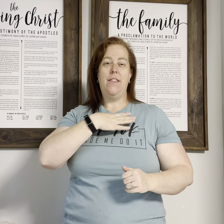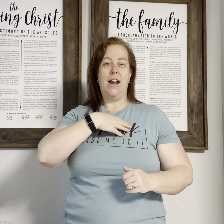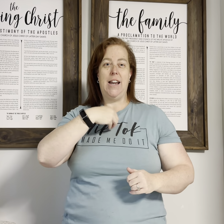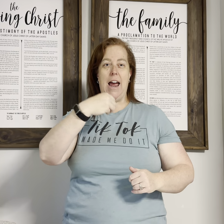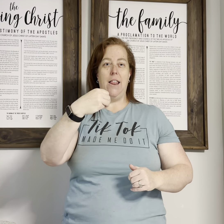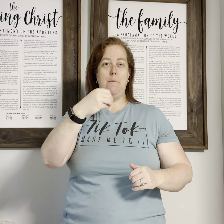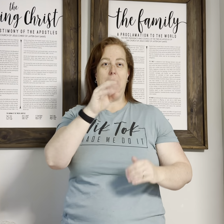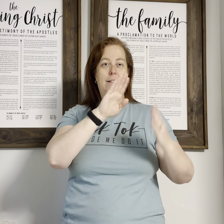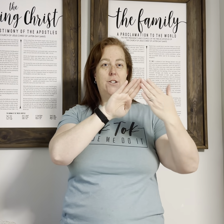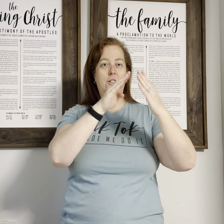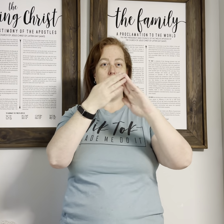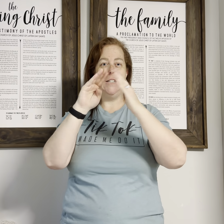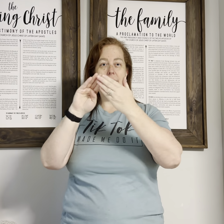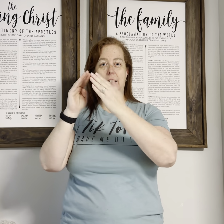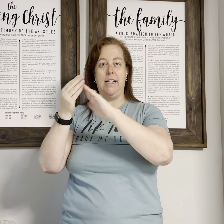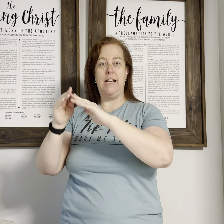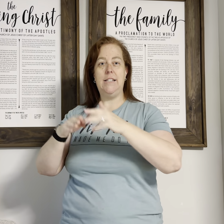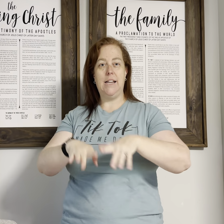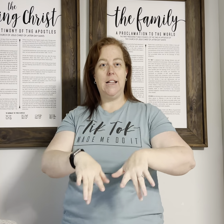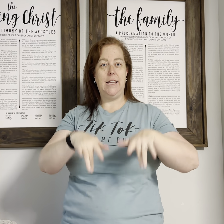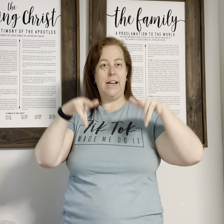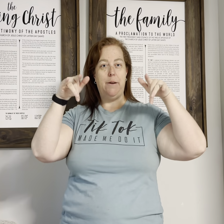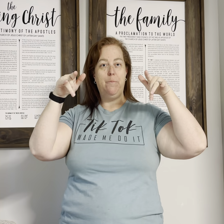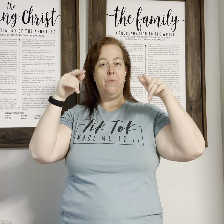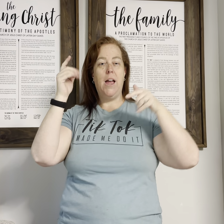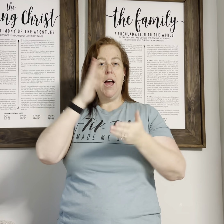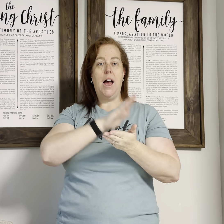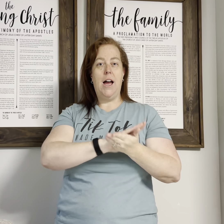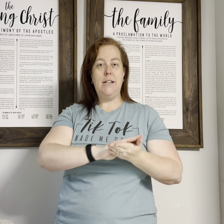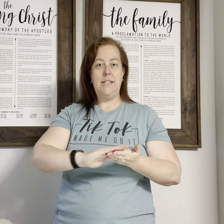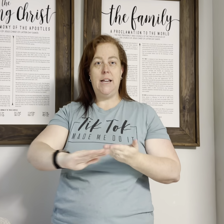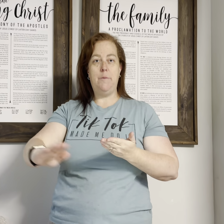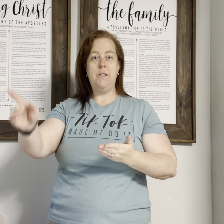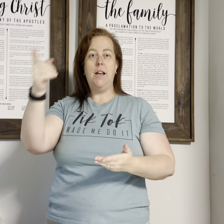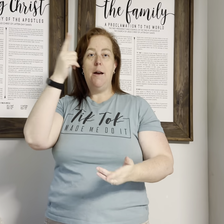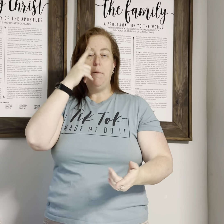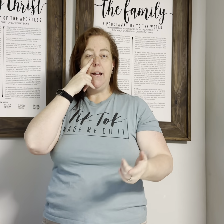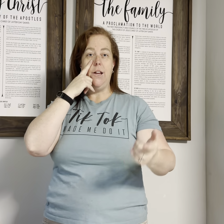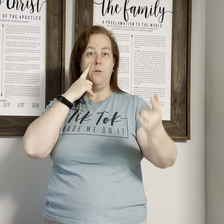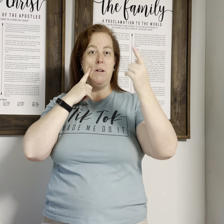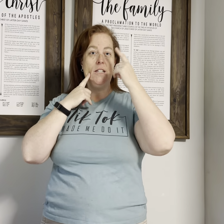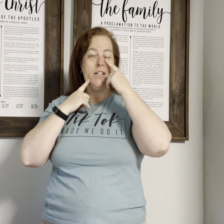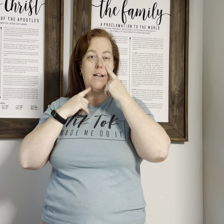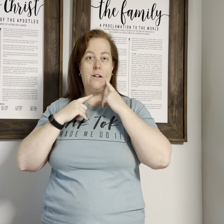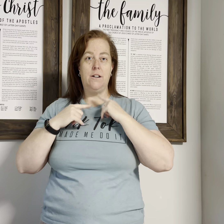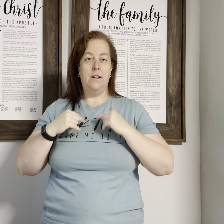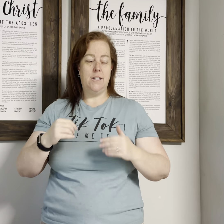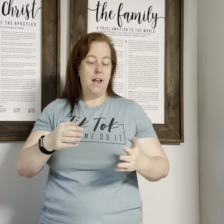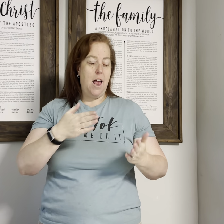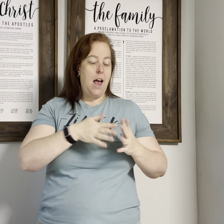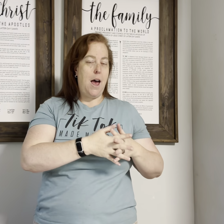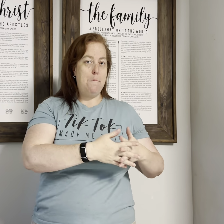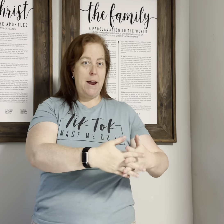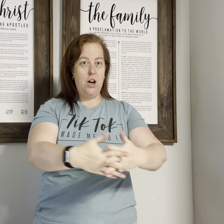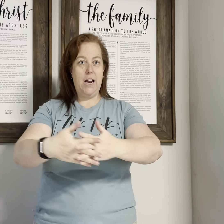Thine alabaster cities gleam, undimmed by human tear.